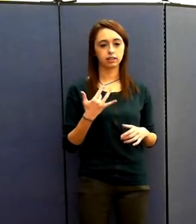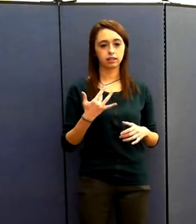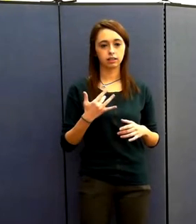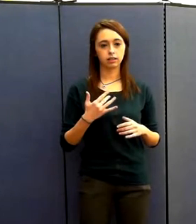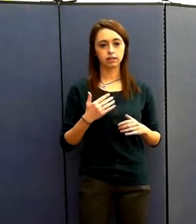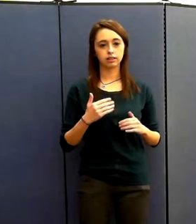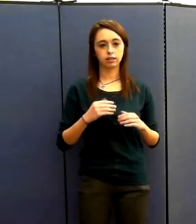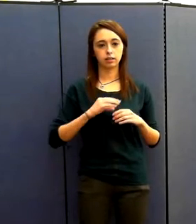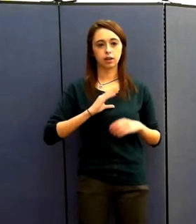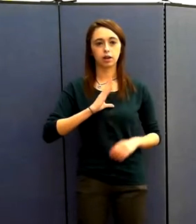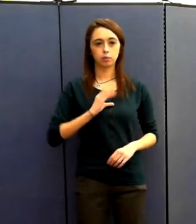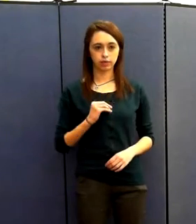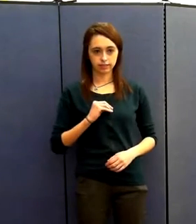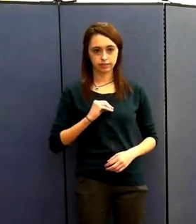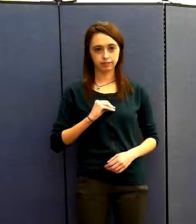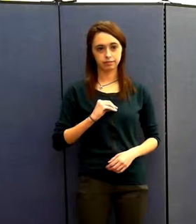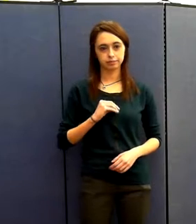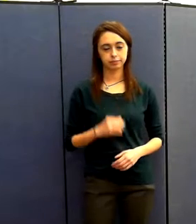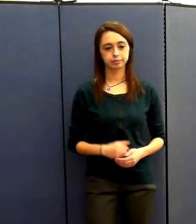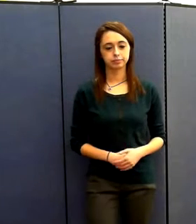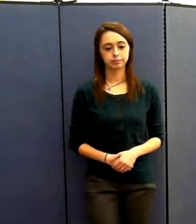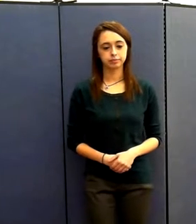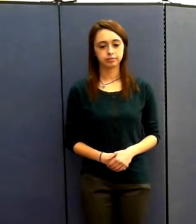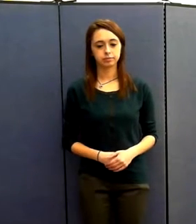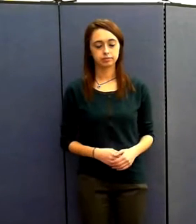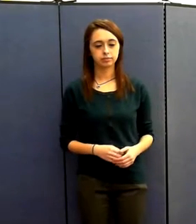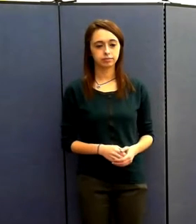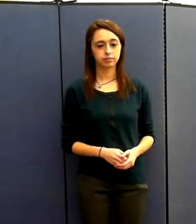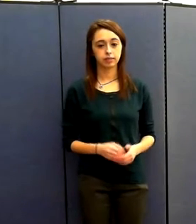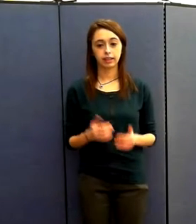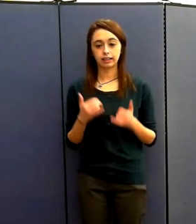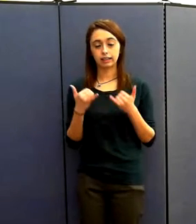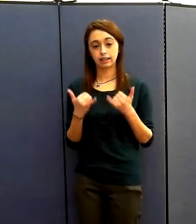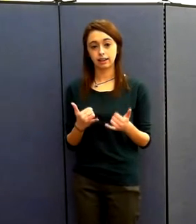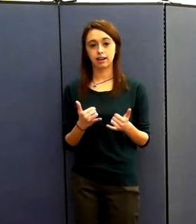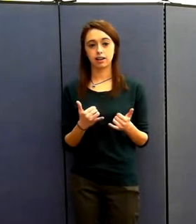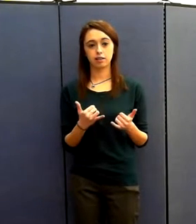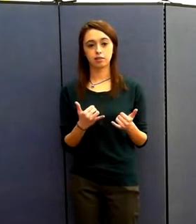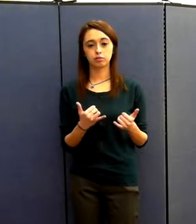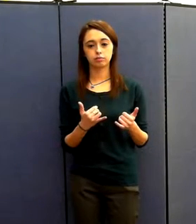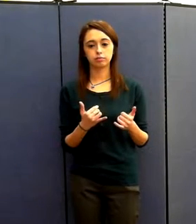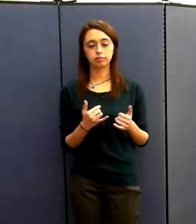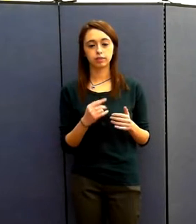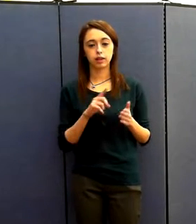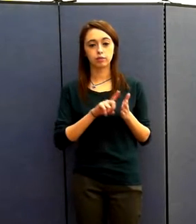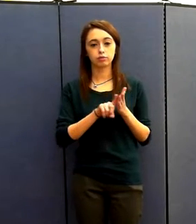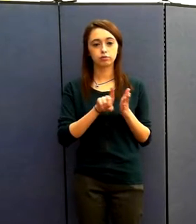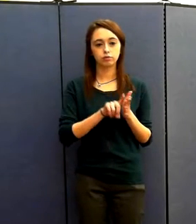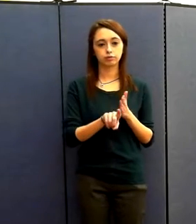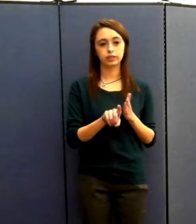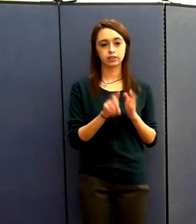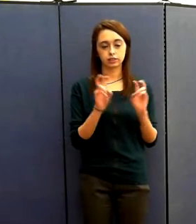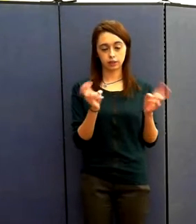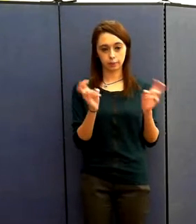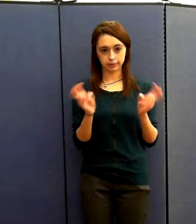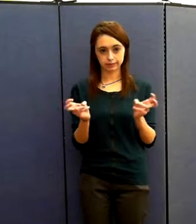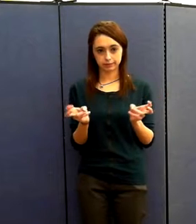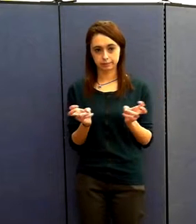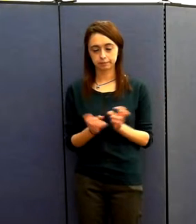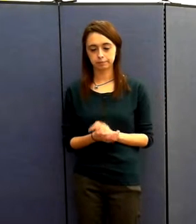I now turn to the research questions that framed my project, and I asked these to